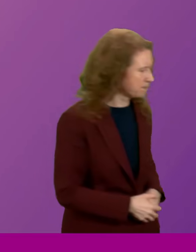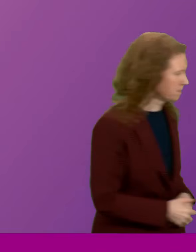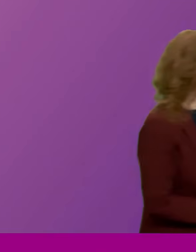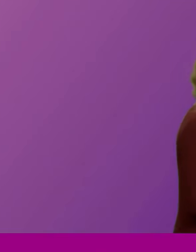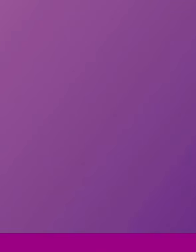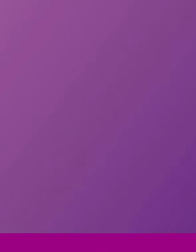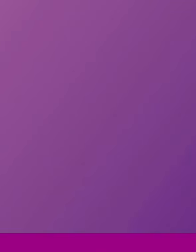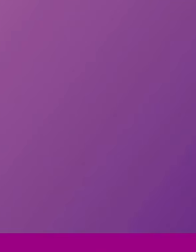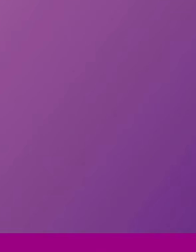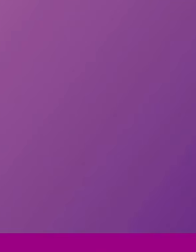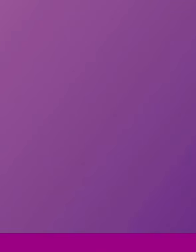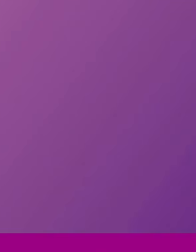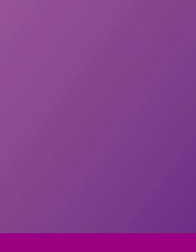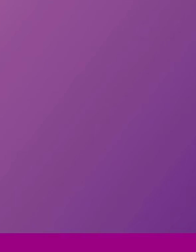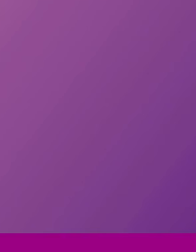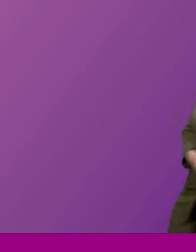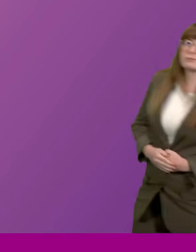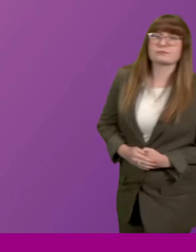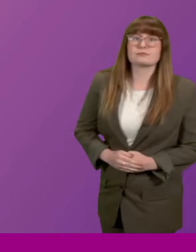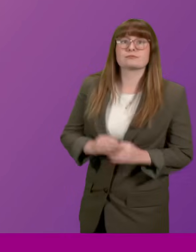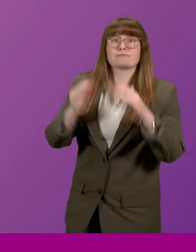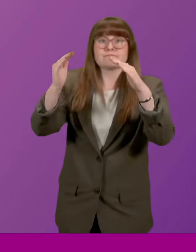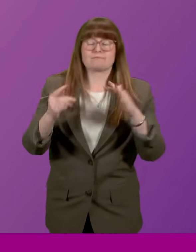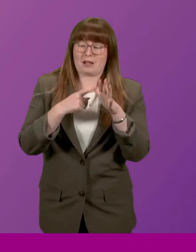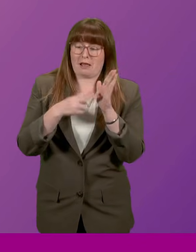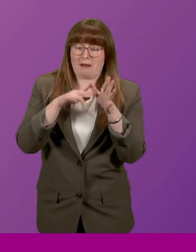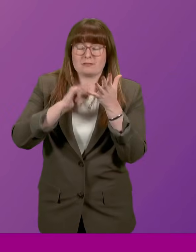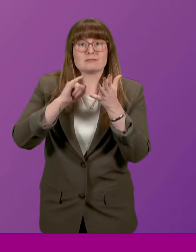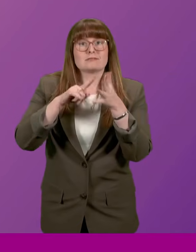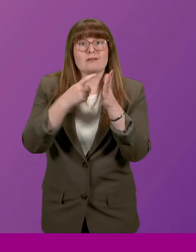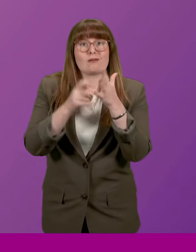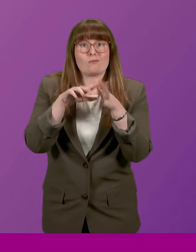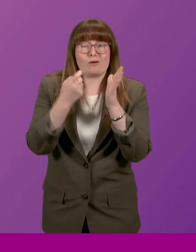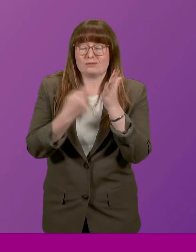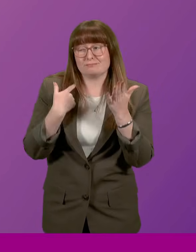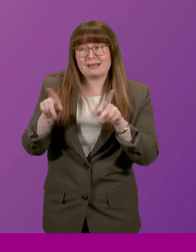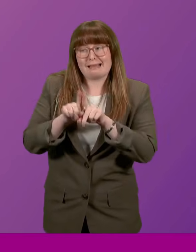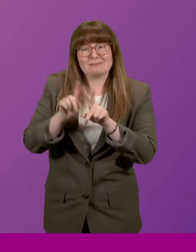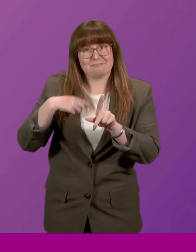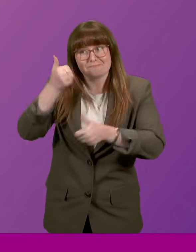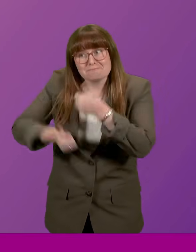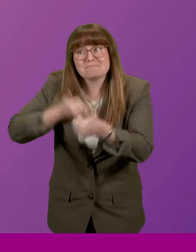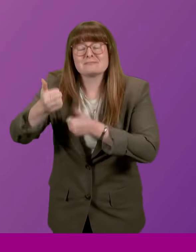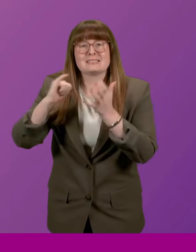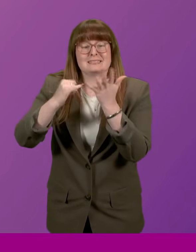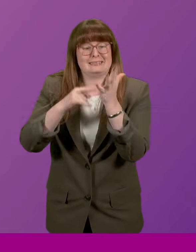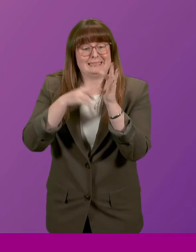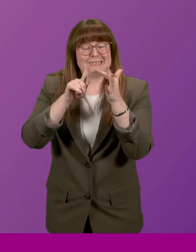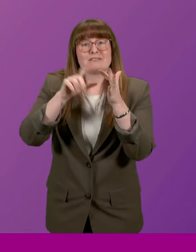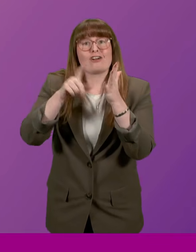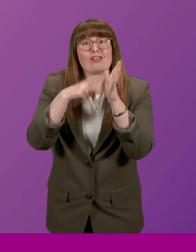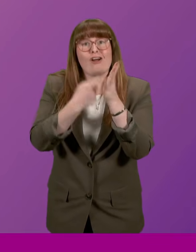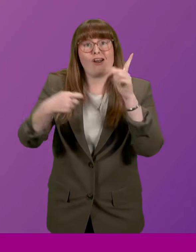number 2, Anna Sarwar. Presiding Officer, can I join others, first of all, in congratulating Steve Clark and the Scotland men's team for